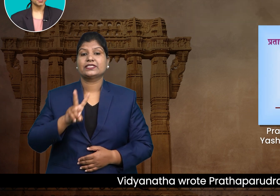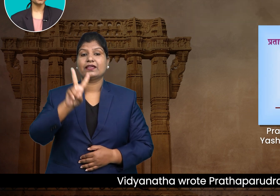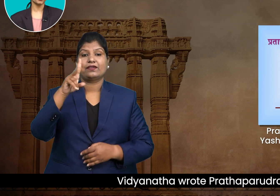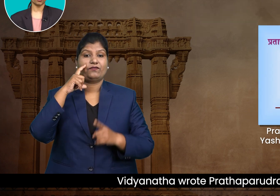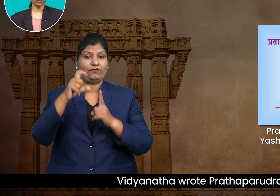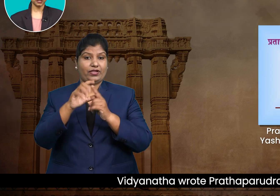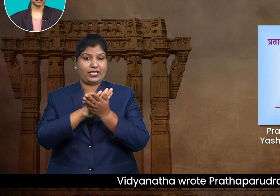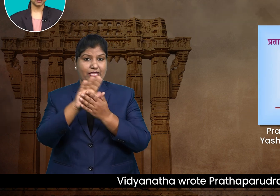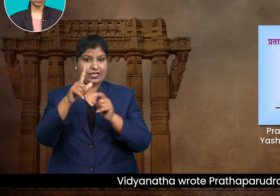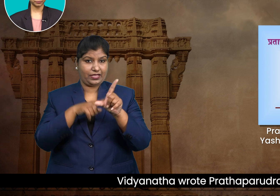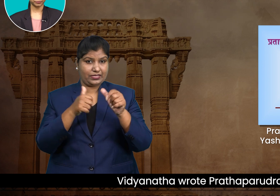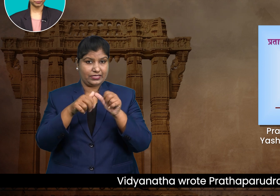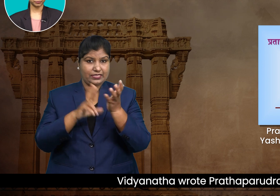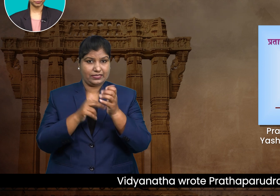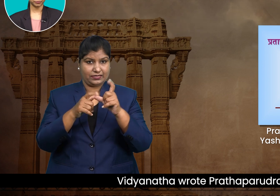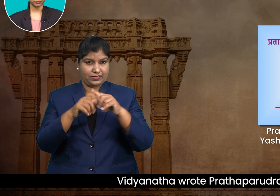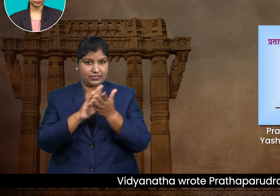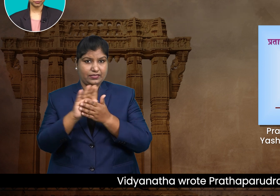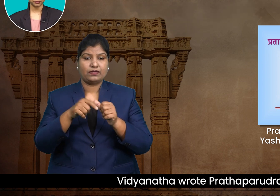Vidyanatha wrote